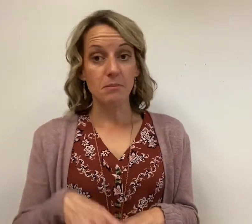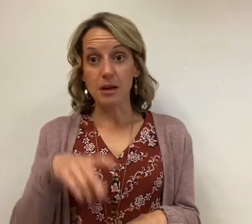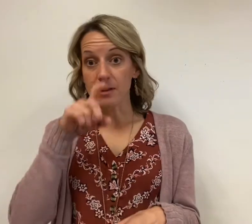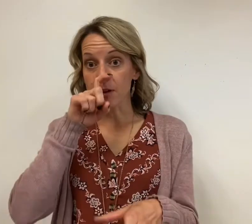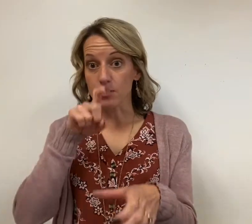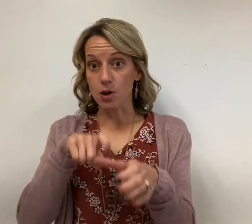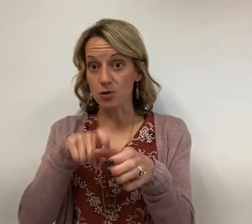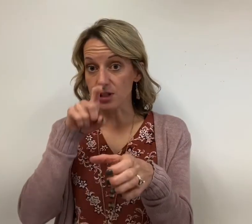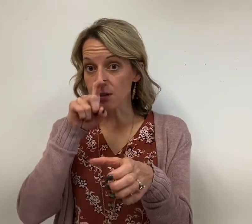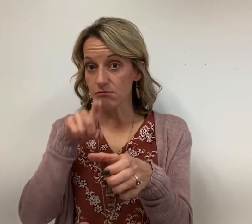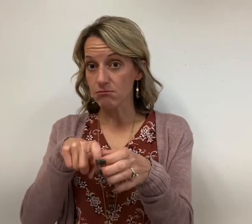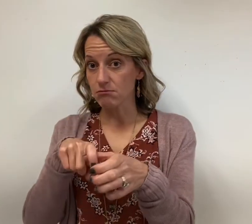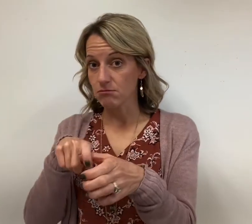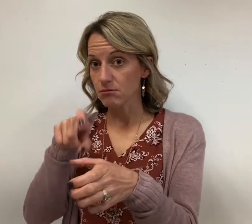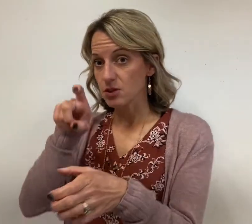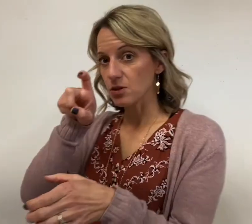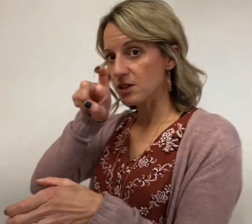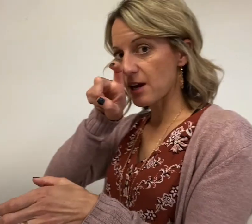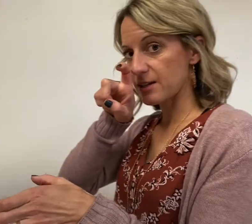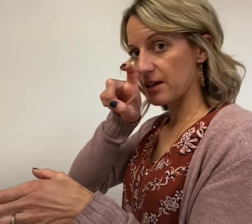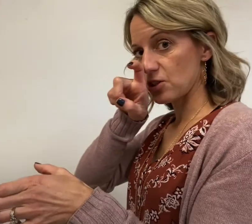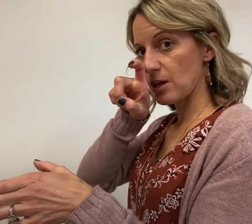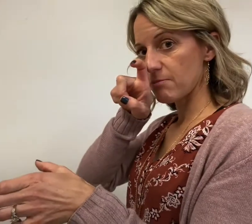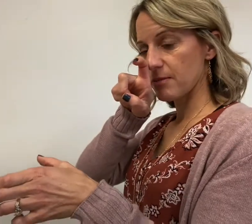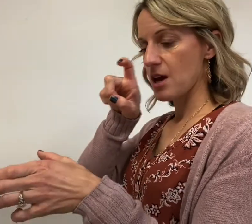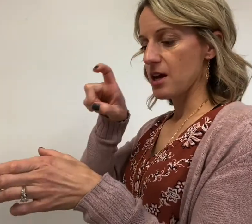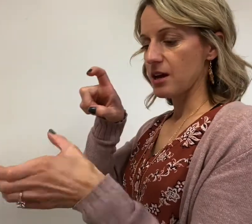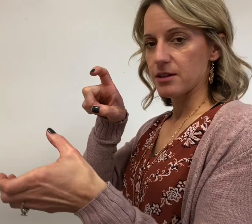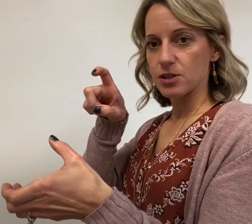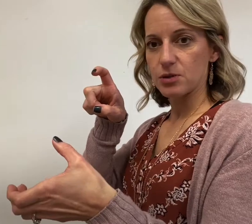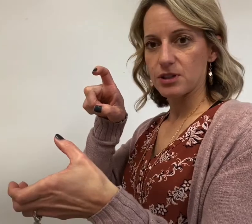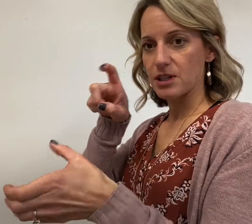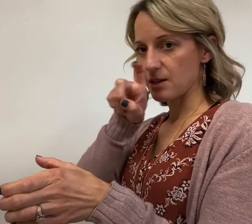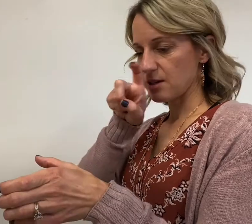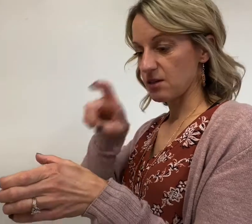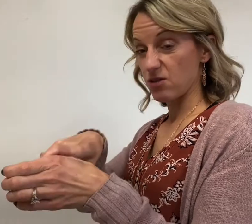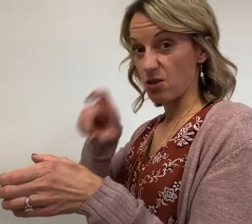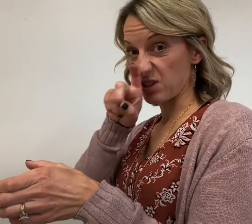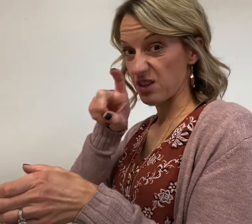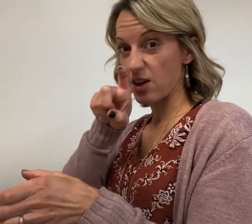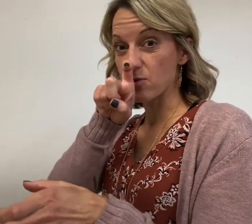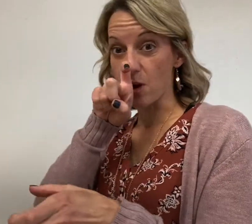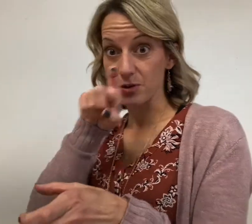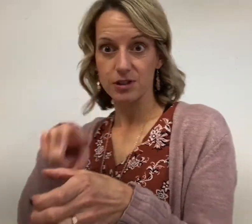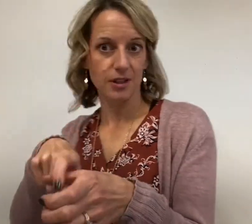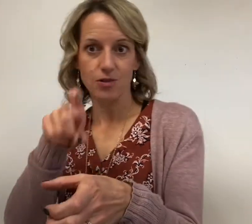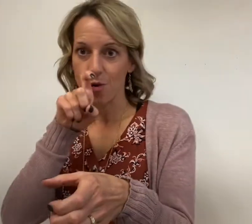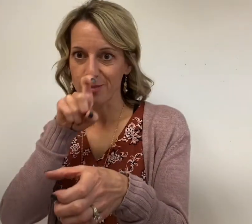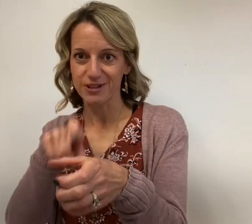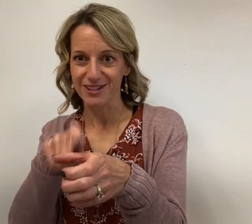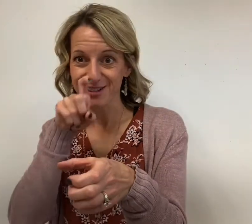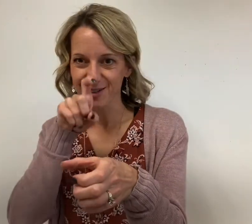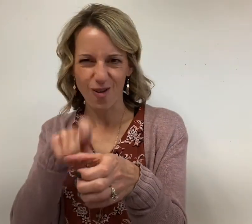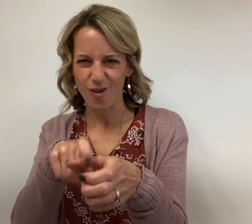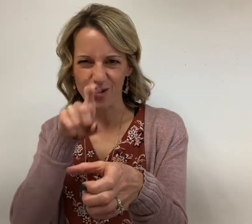Maybe they're nosy. So it's X hand shape to a C, nosy. Their nose is in your business all the